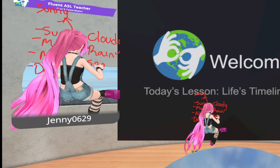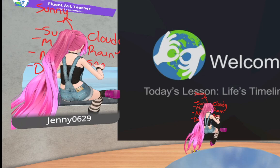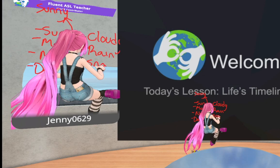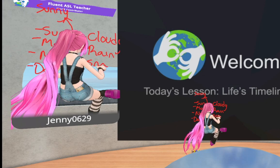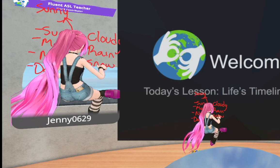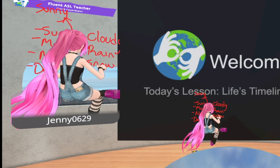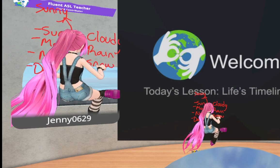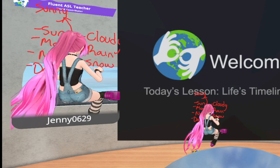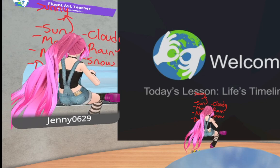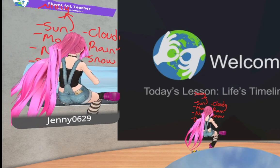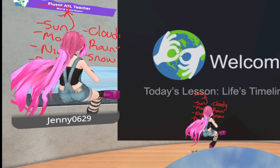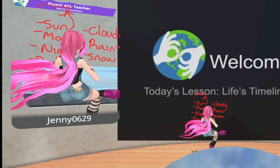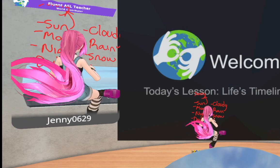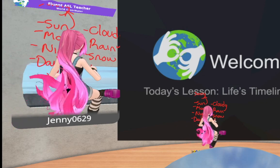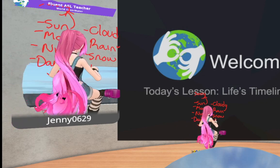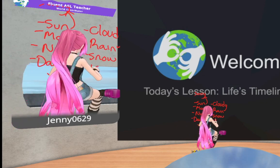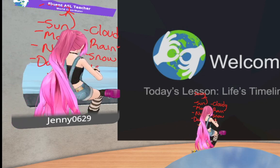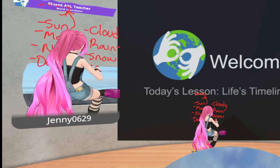snow,